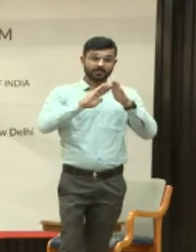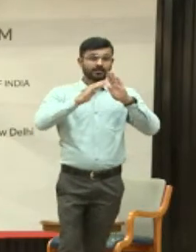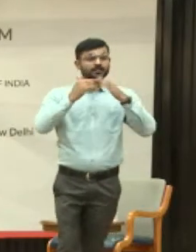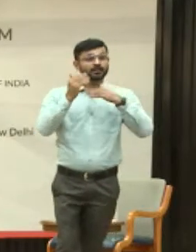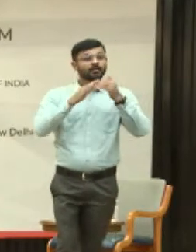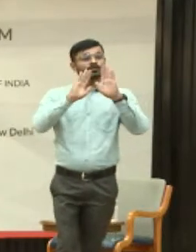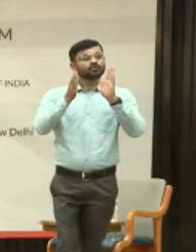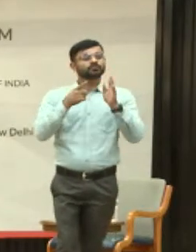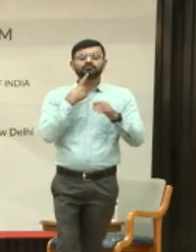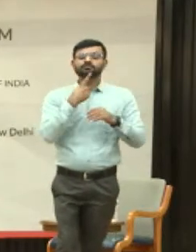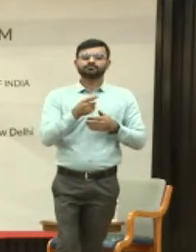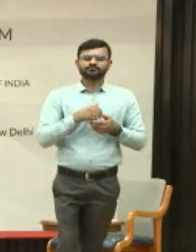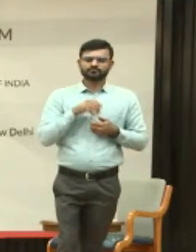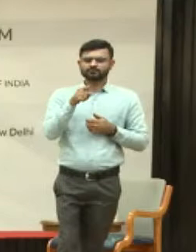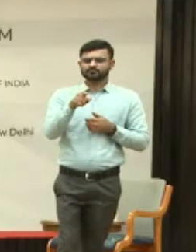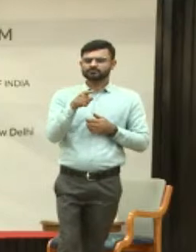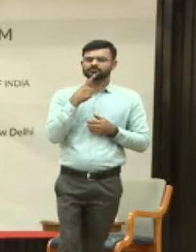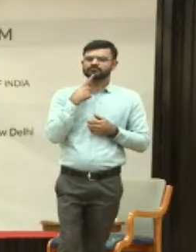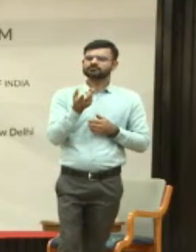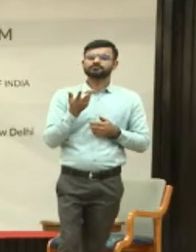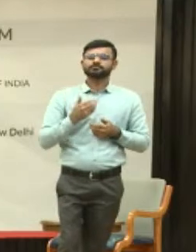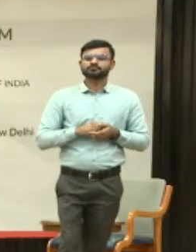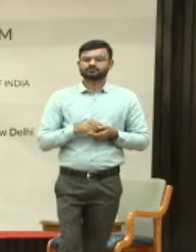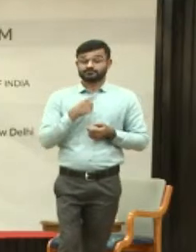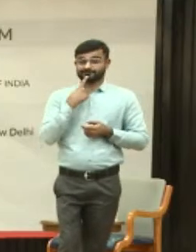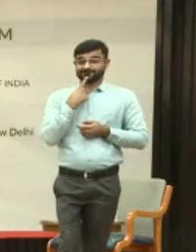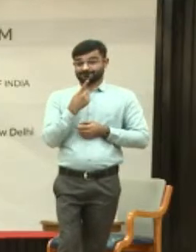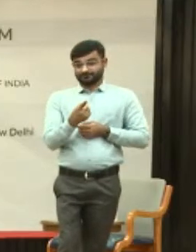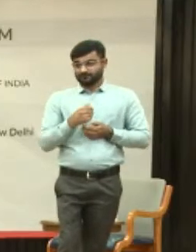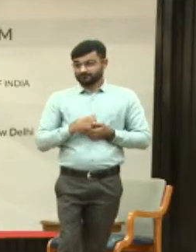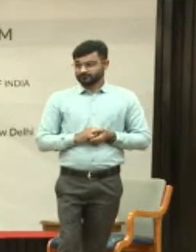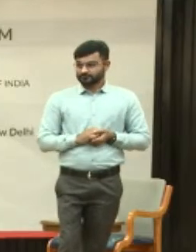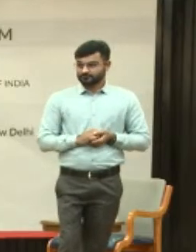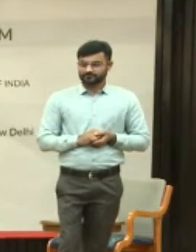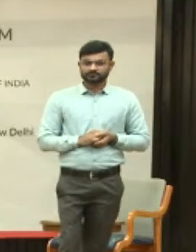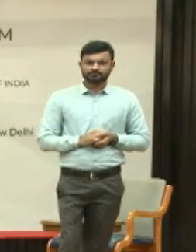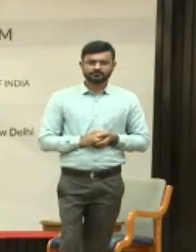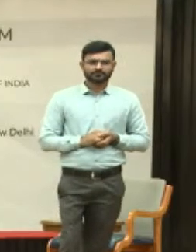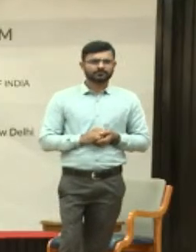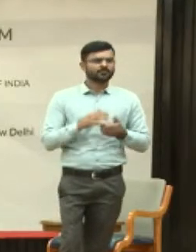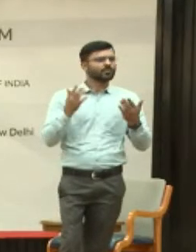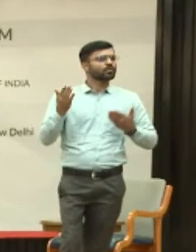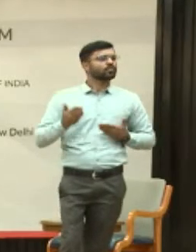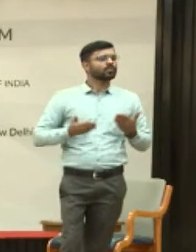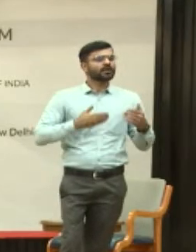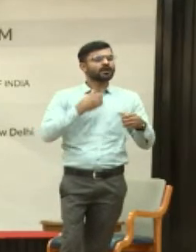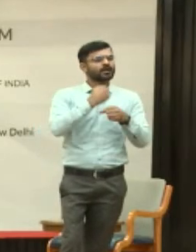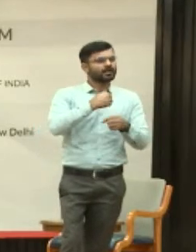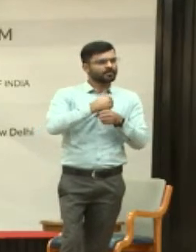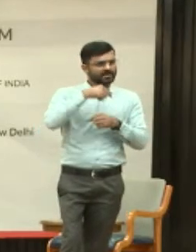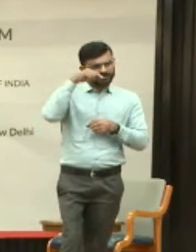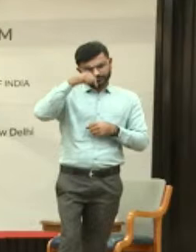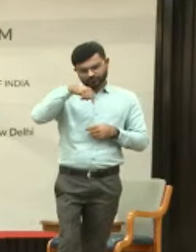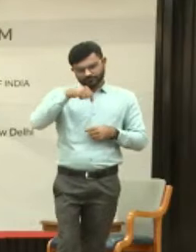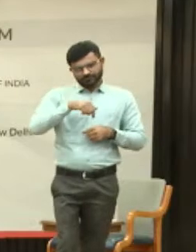statute supposed to say? What does it say? It says, the West Bengal government today